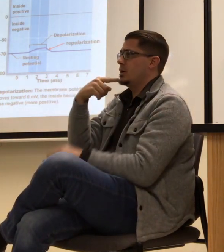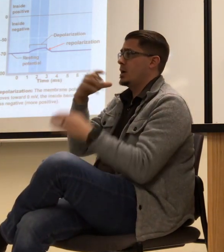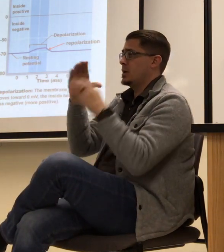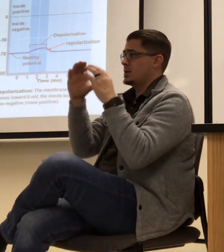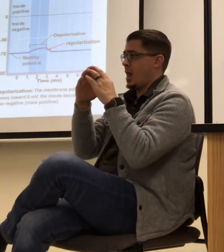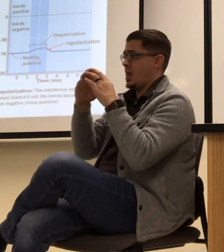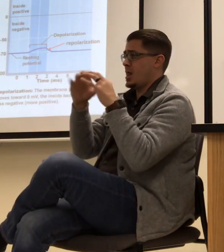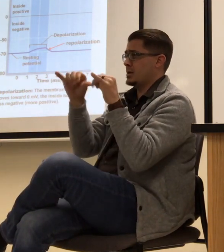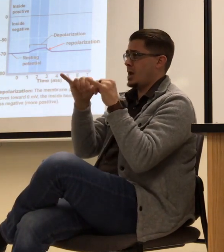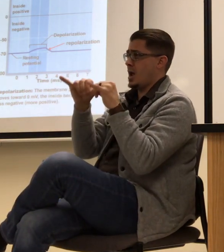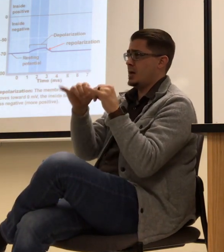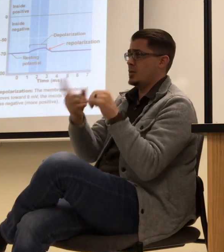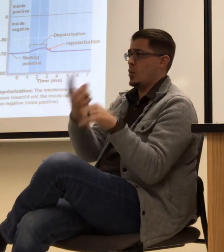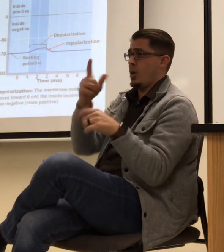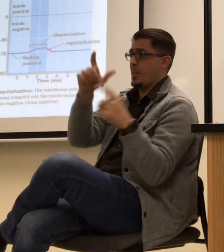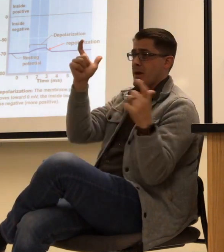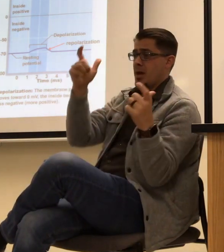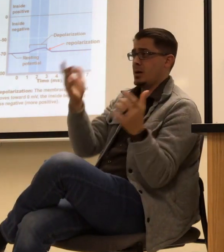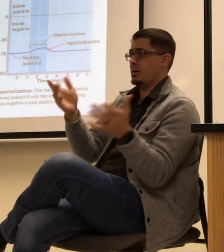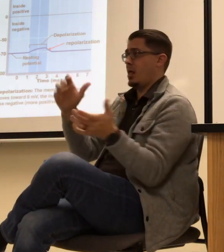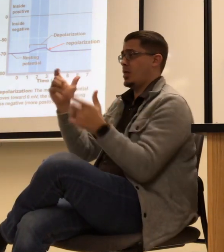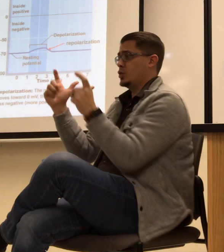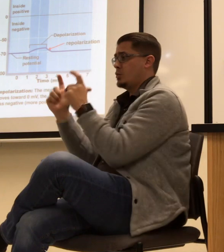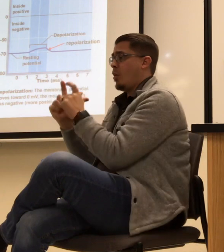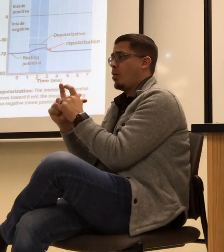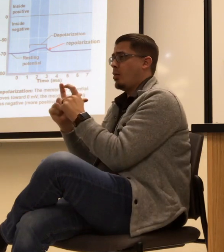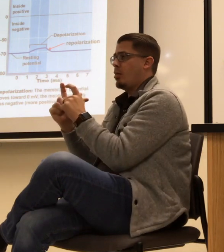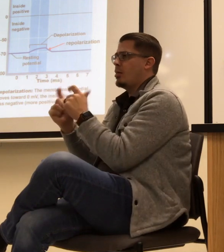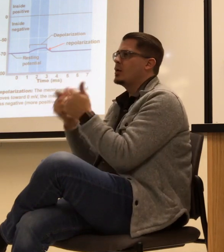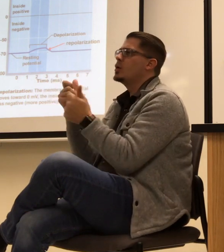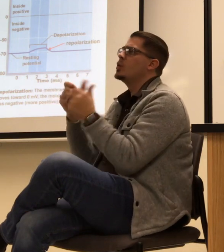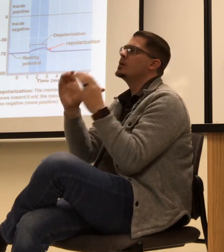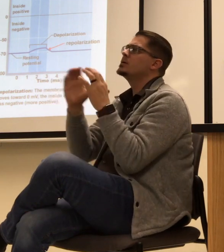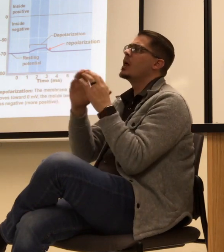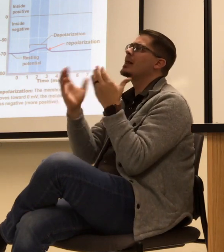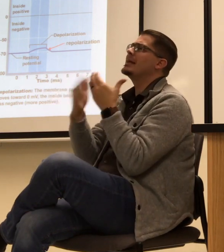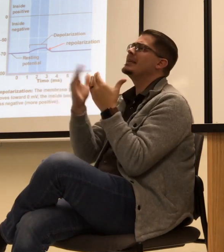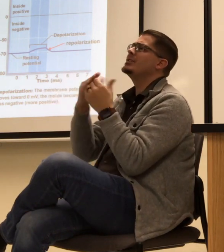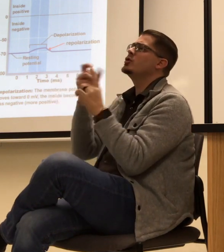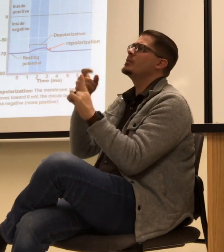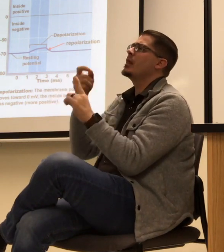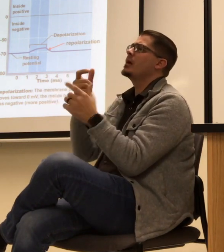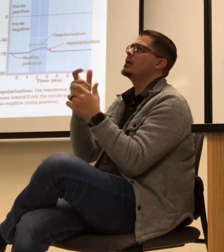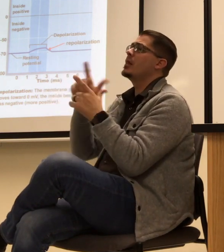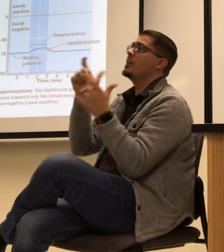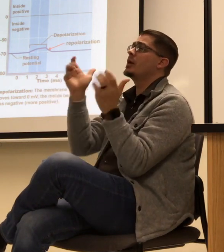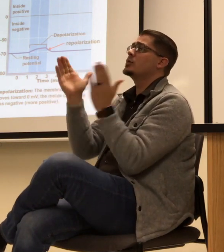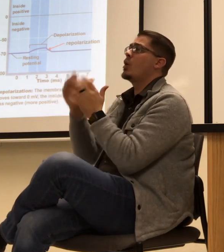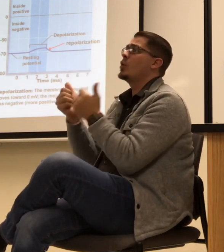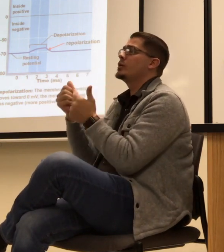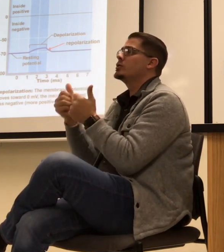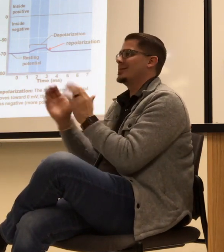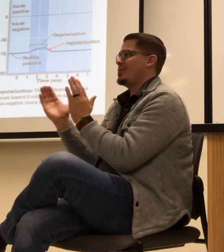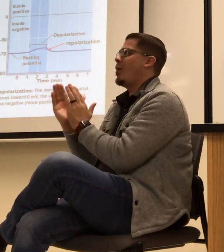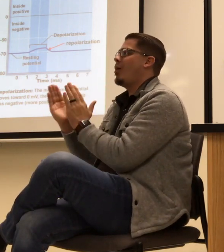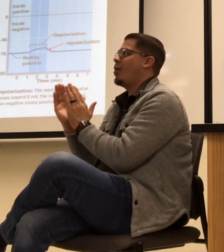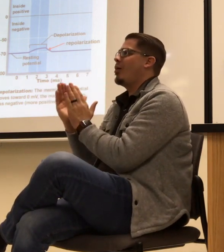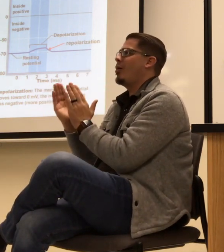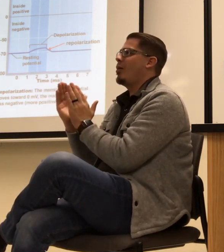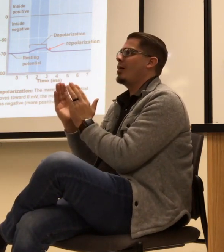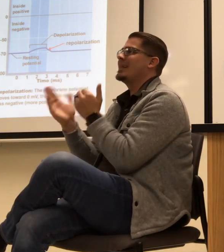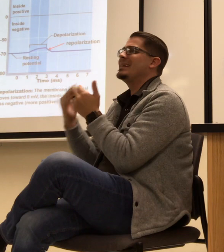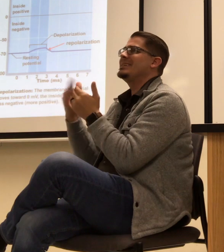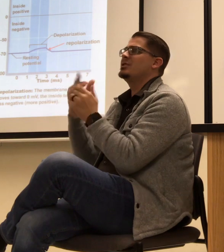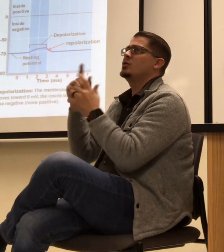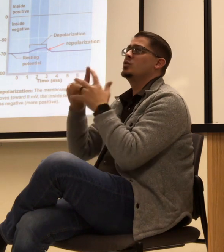cell size, one was bigger, one was smaller. Which cell was easier to stimulate, the big cell or the small cell? The small cell was